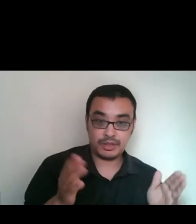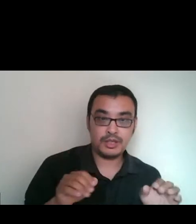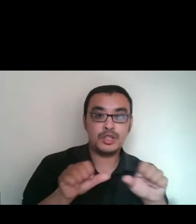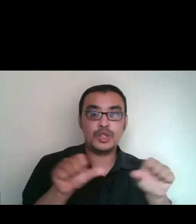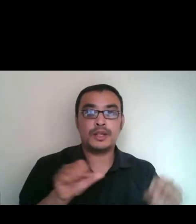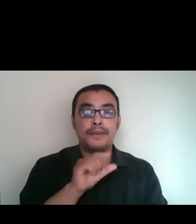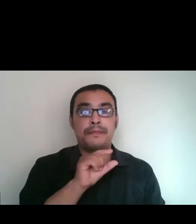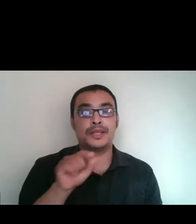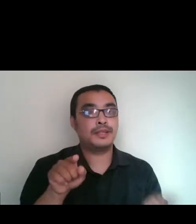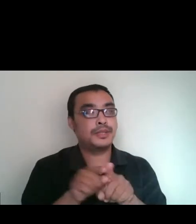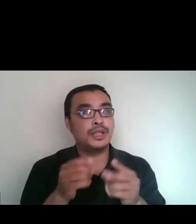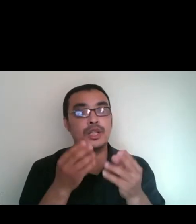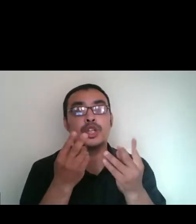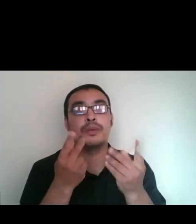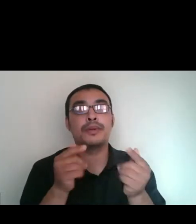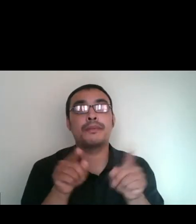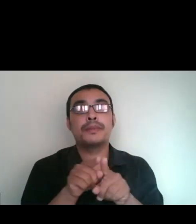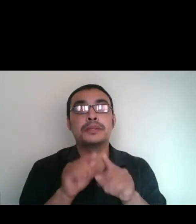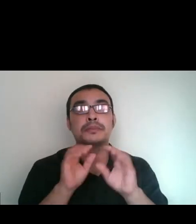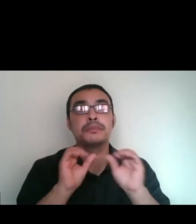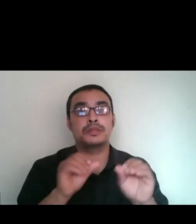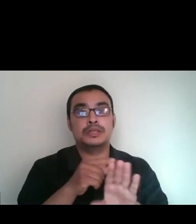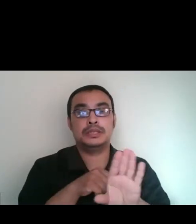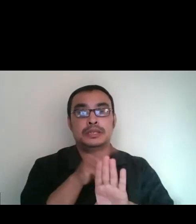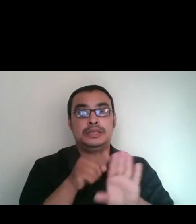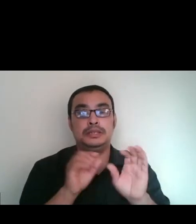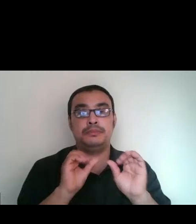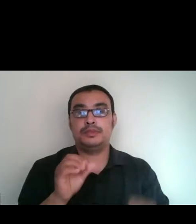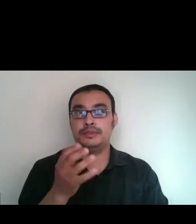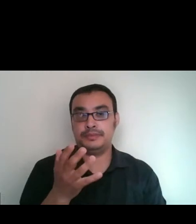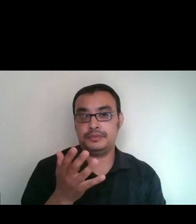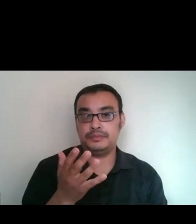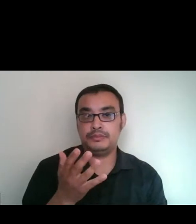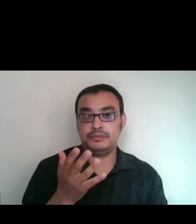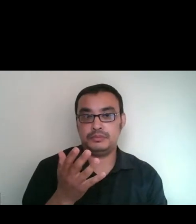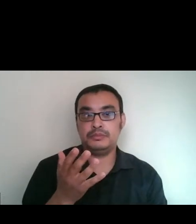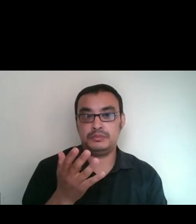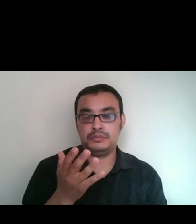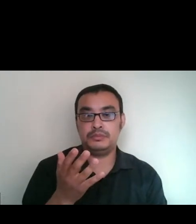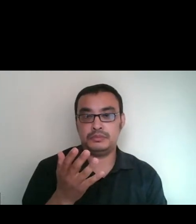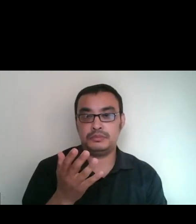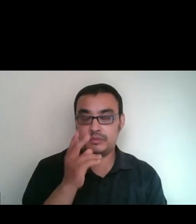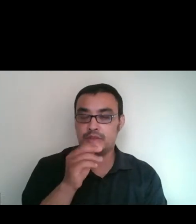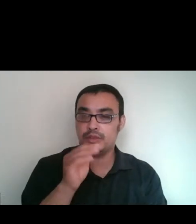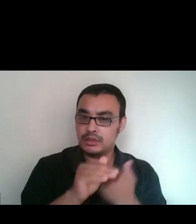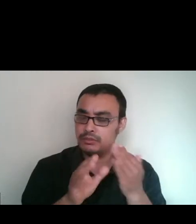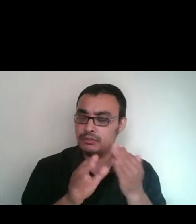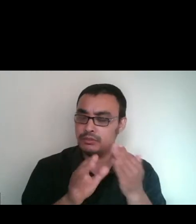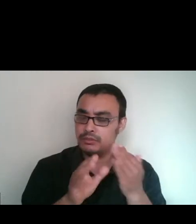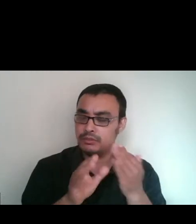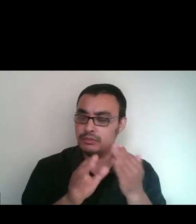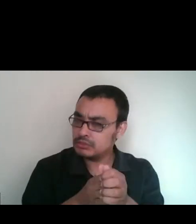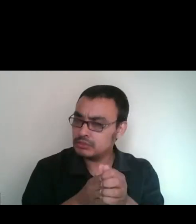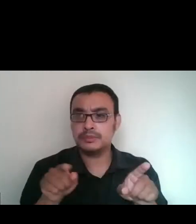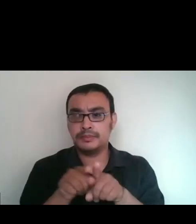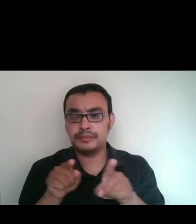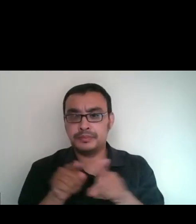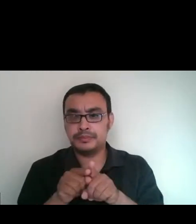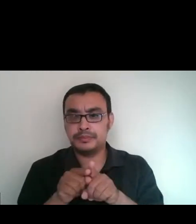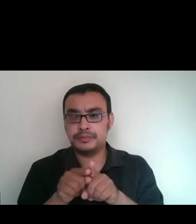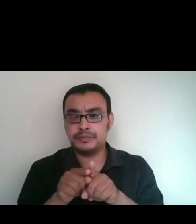conflict data we are not using for the policy, which is really needs to, as a coalition and as a leadership up to the